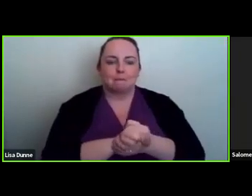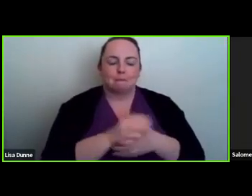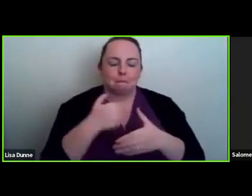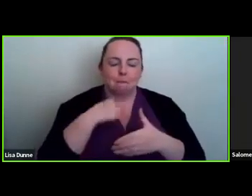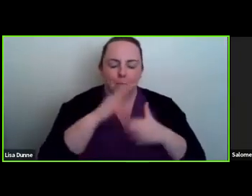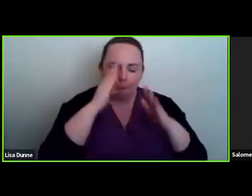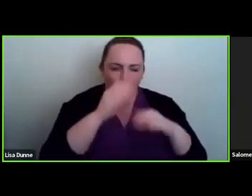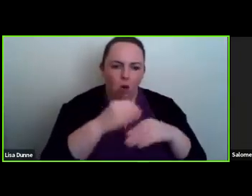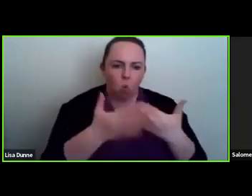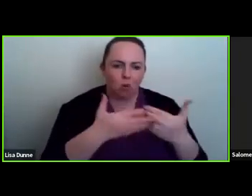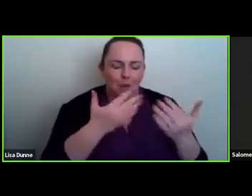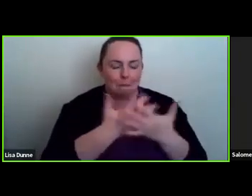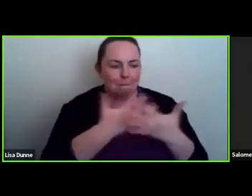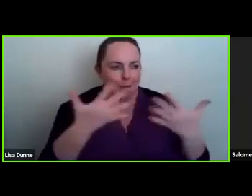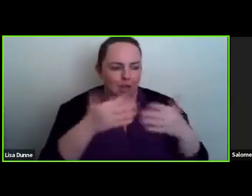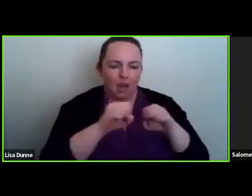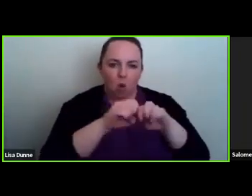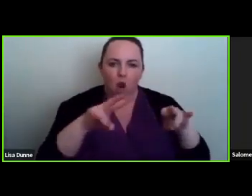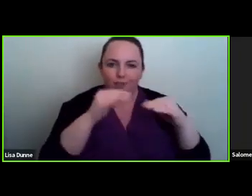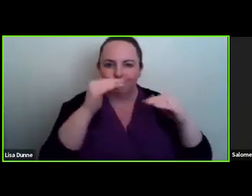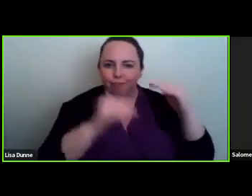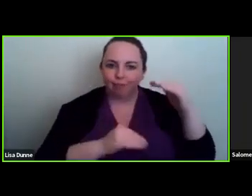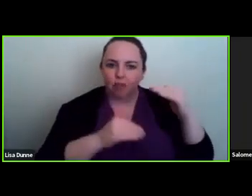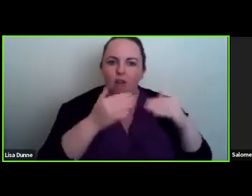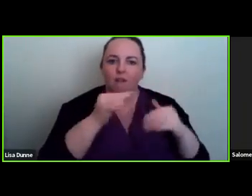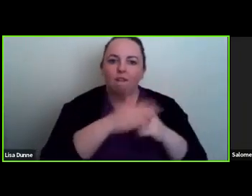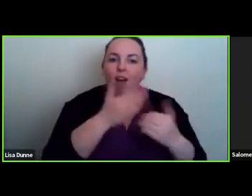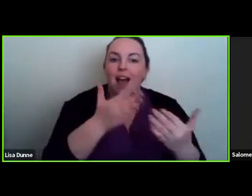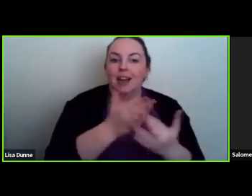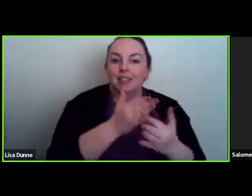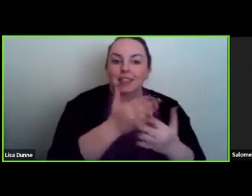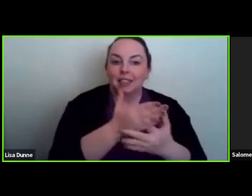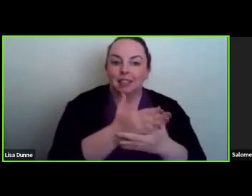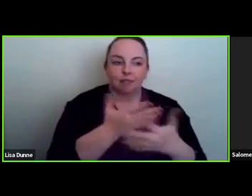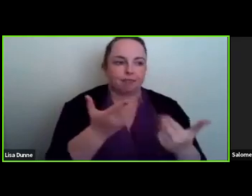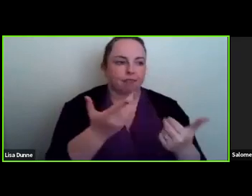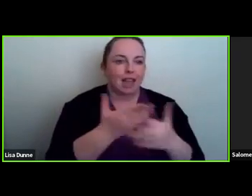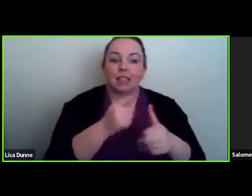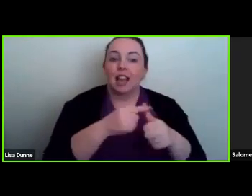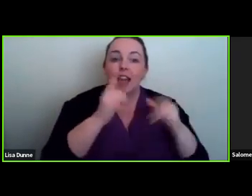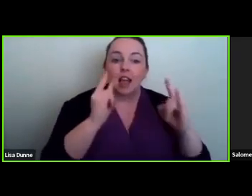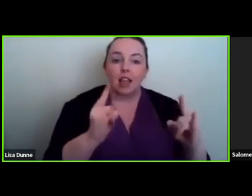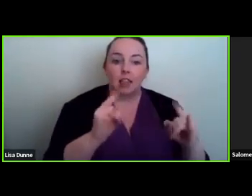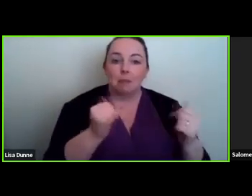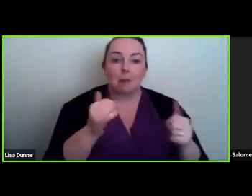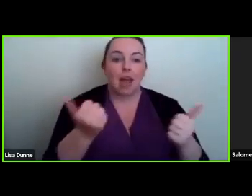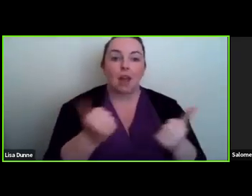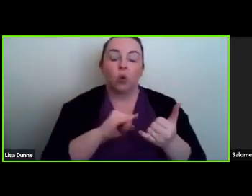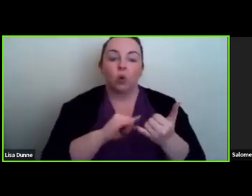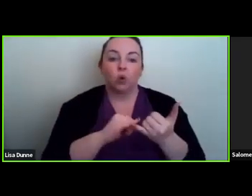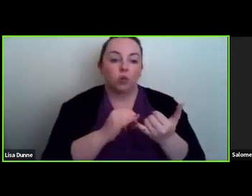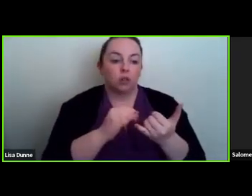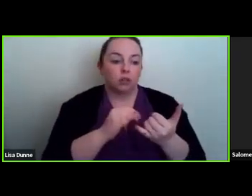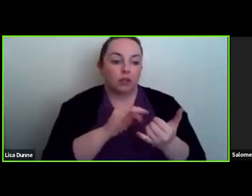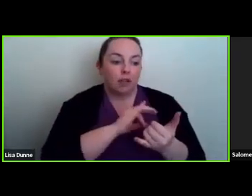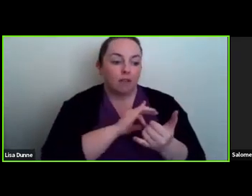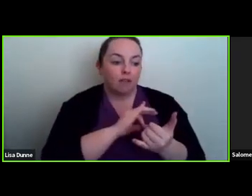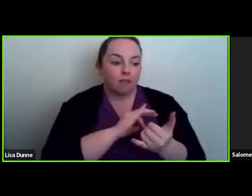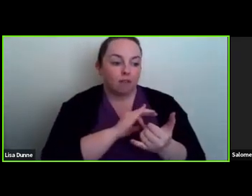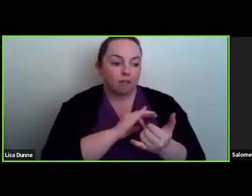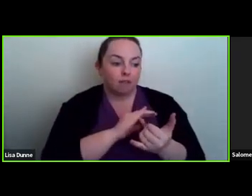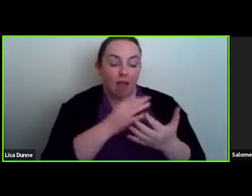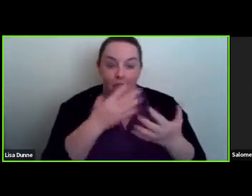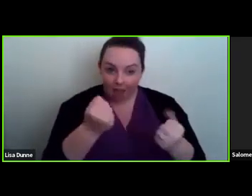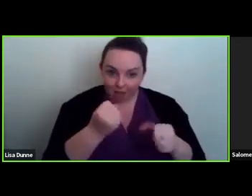in terms of accessibility, whether it's access to health for those who may have even the medical card,